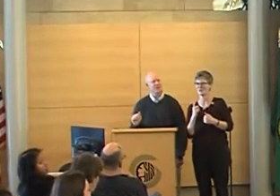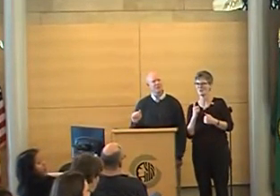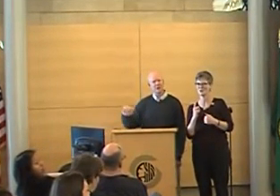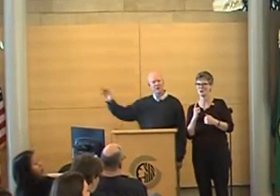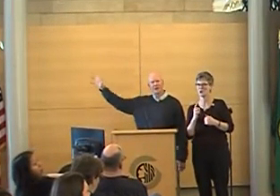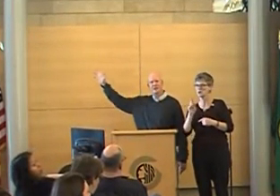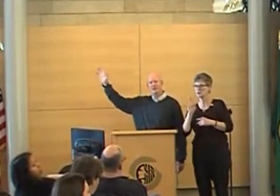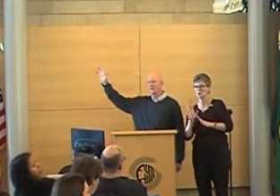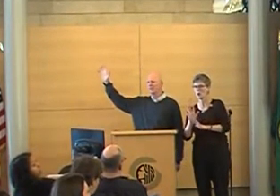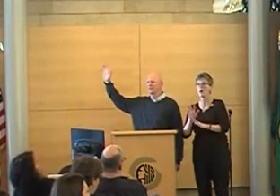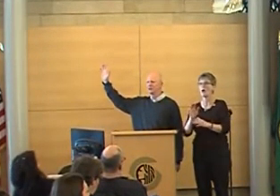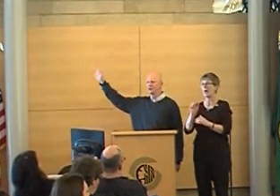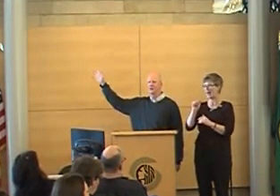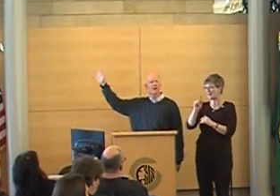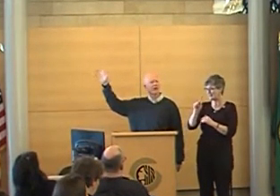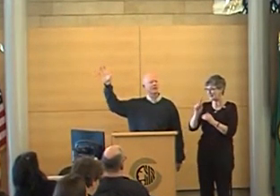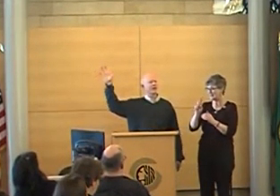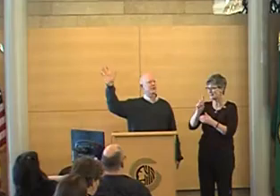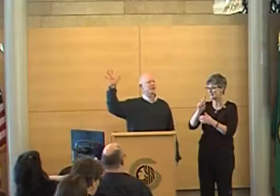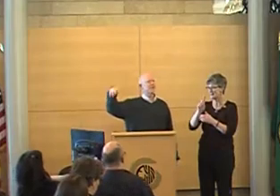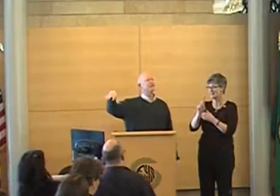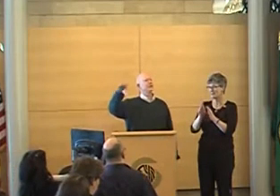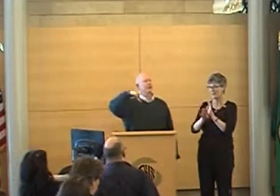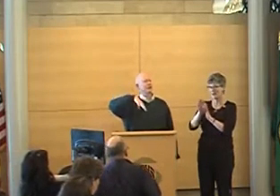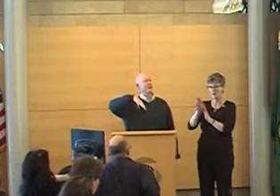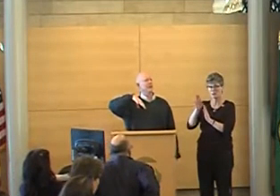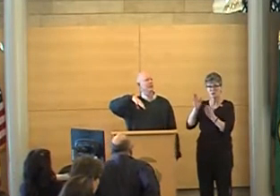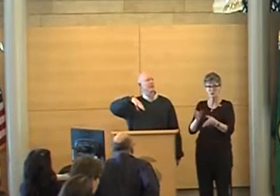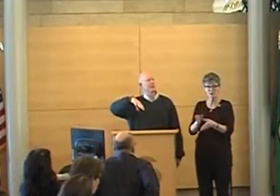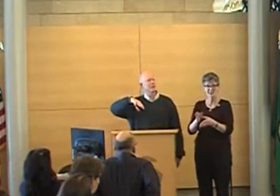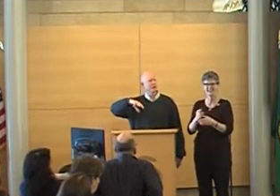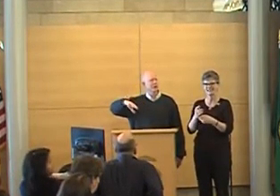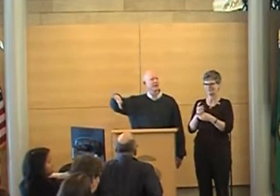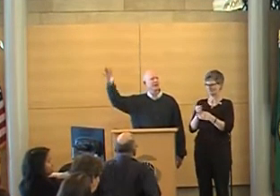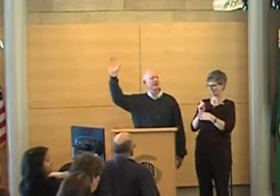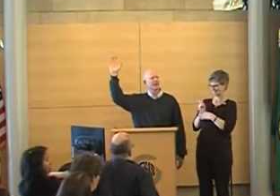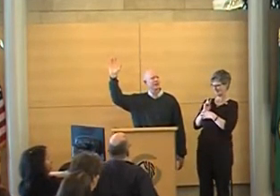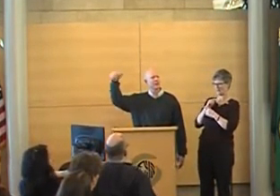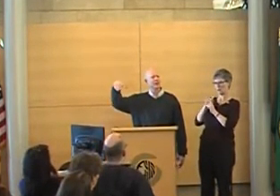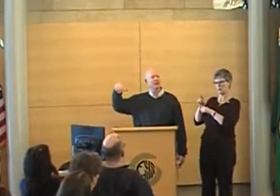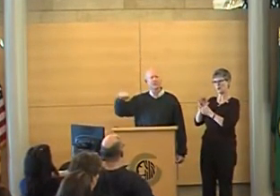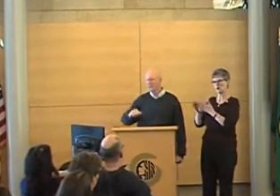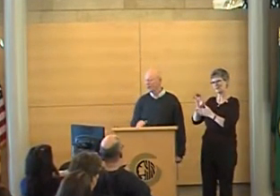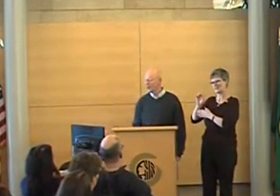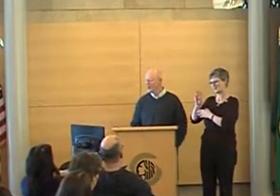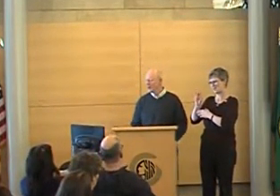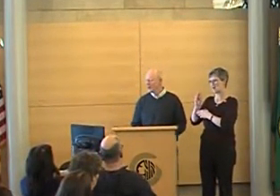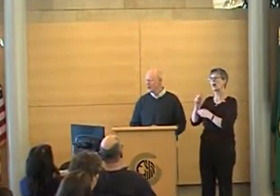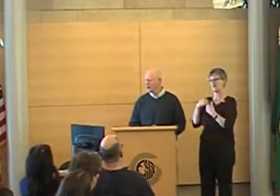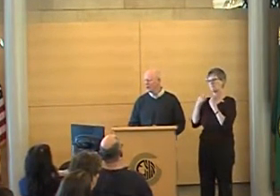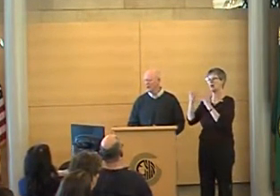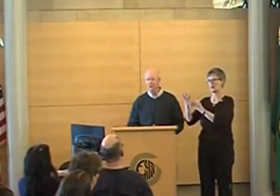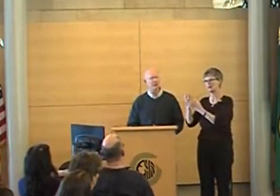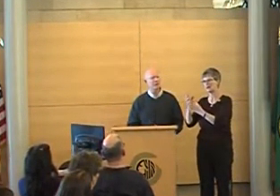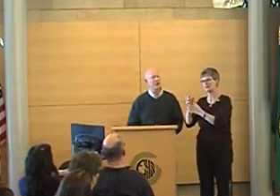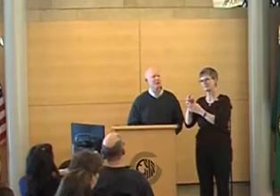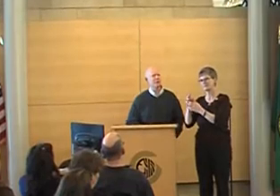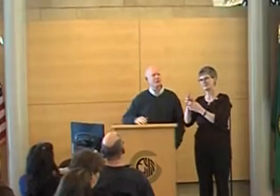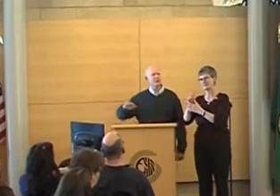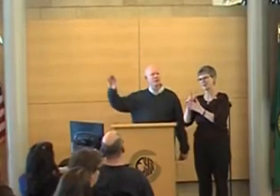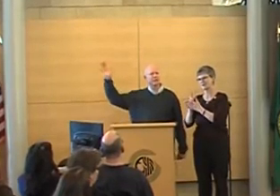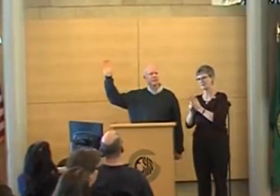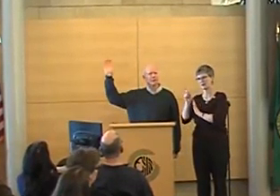with assistive technologies? How many of you are assistive technology developers? Okay, there are a